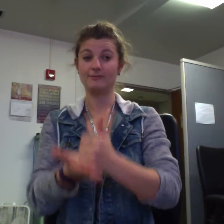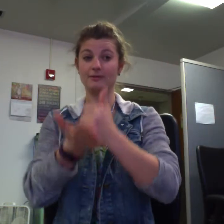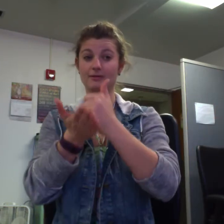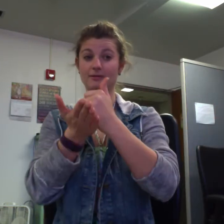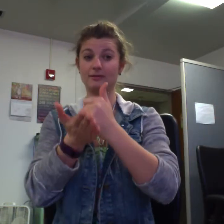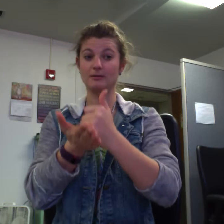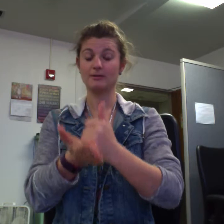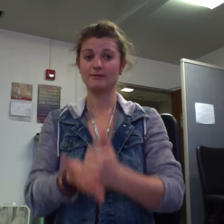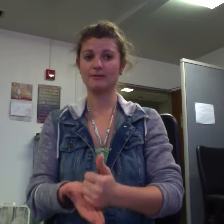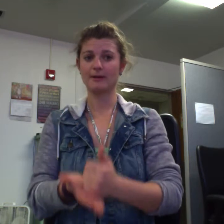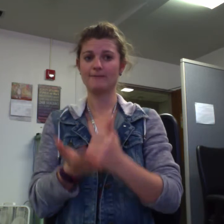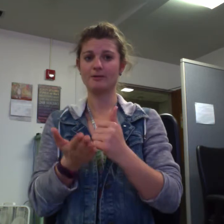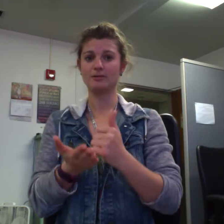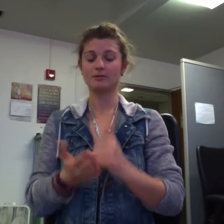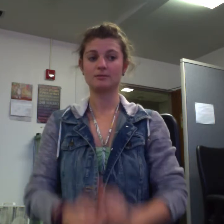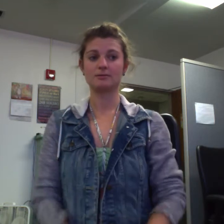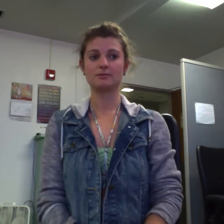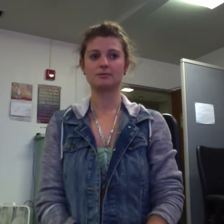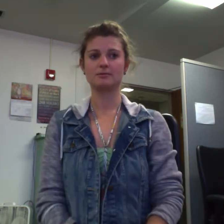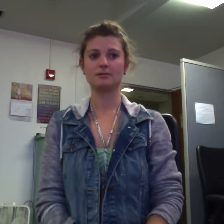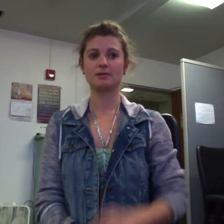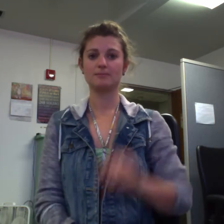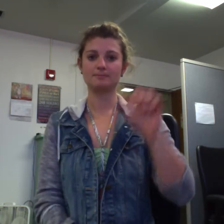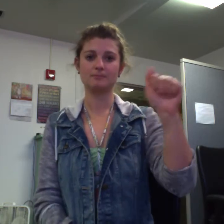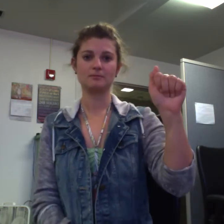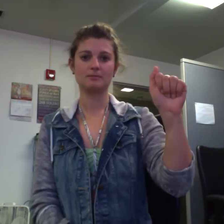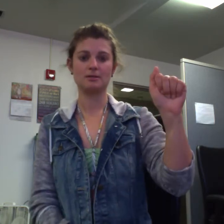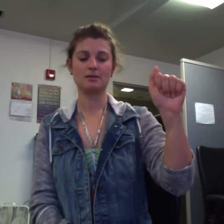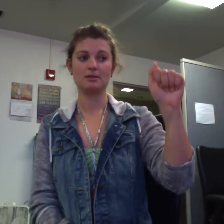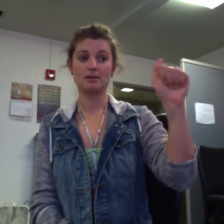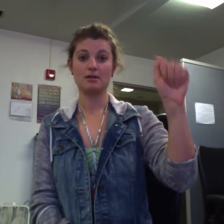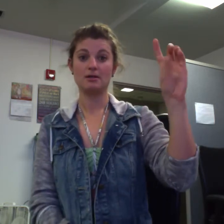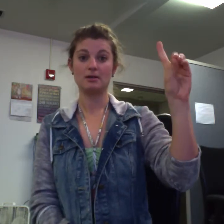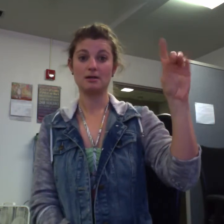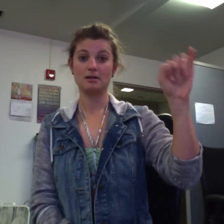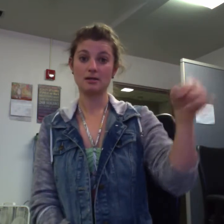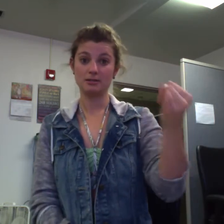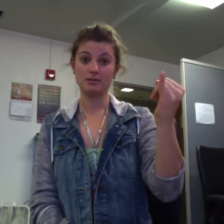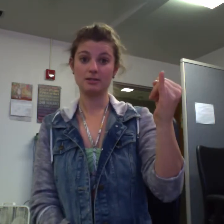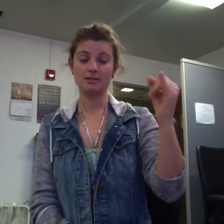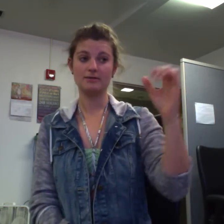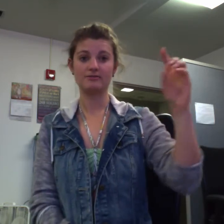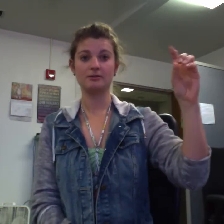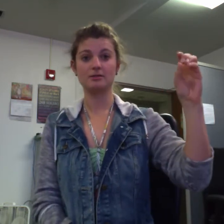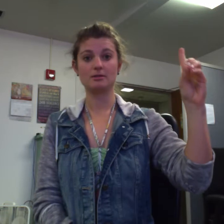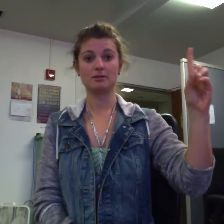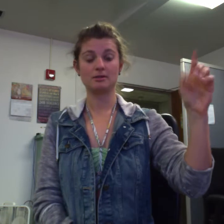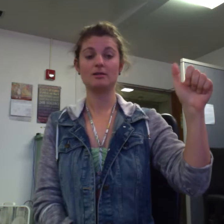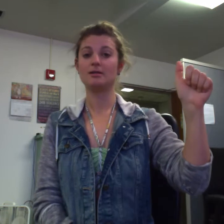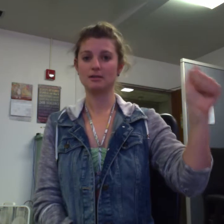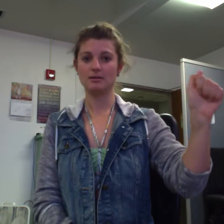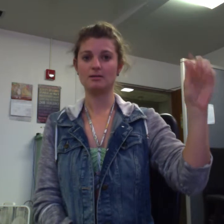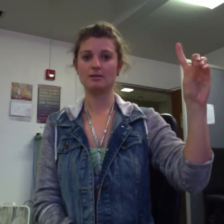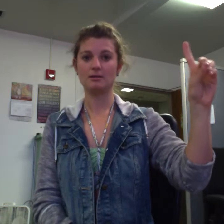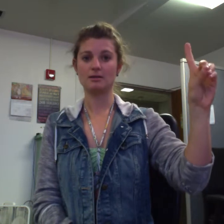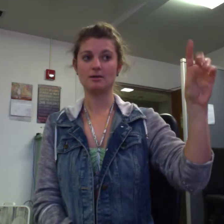and adverbs. And I'm going to remind you that an adjective is a word that is used to describe a noun. So in our